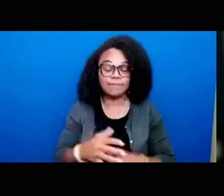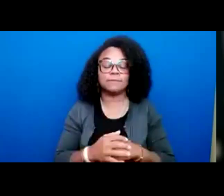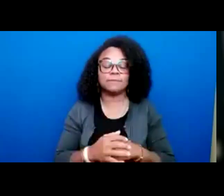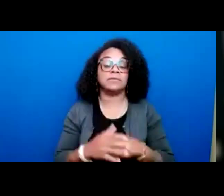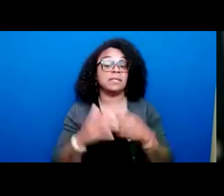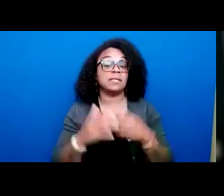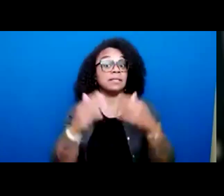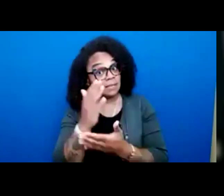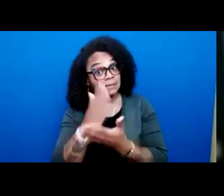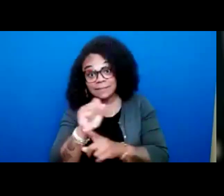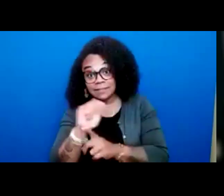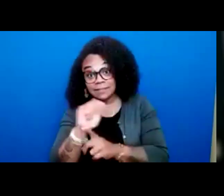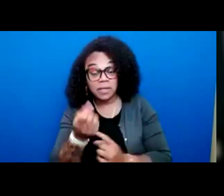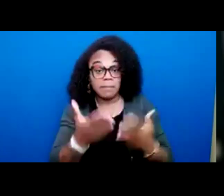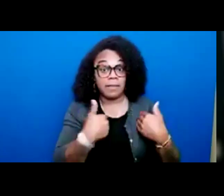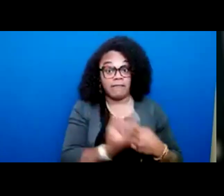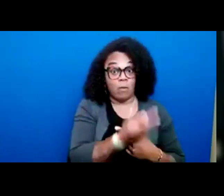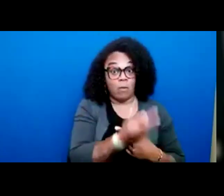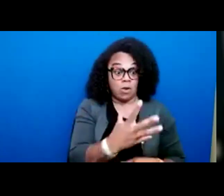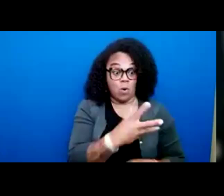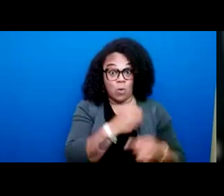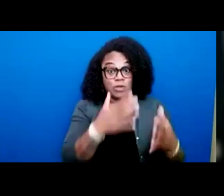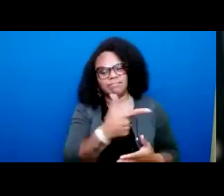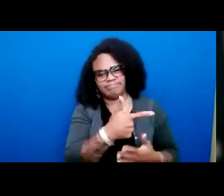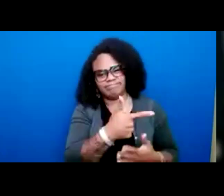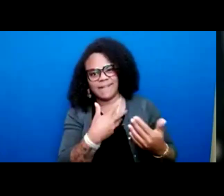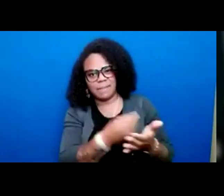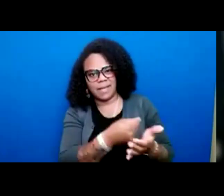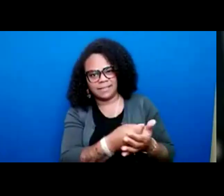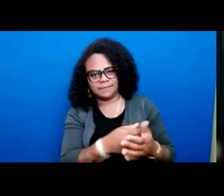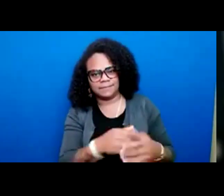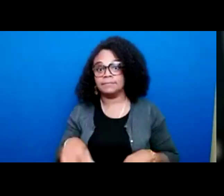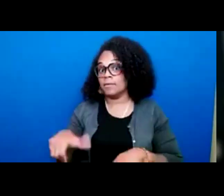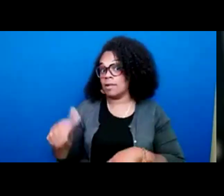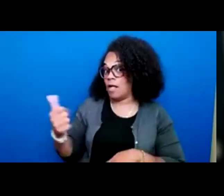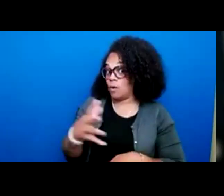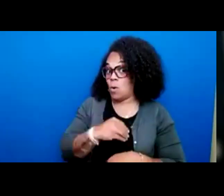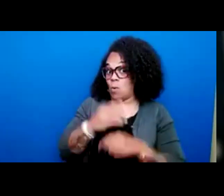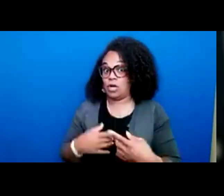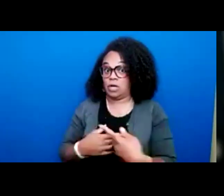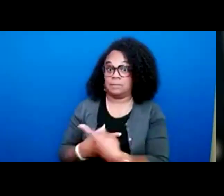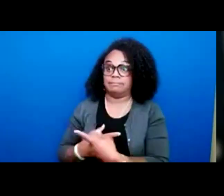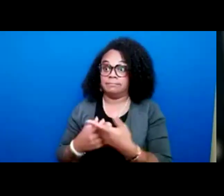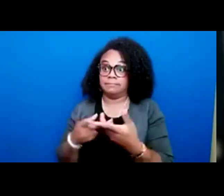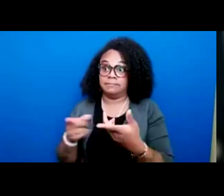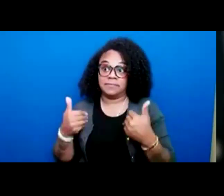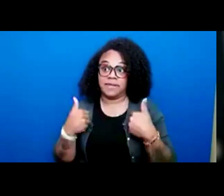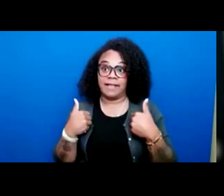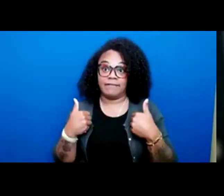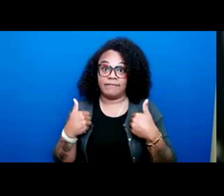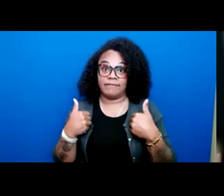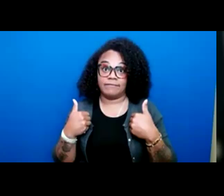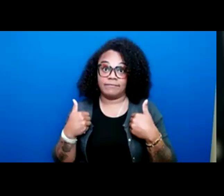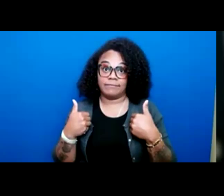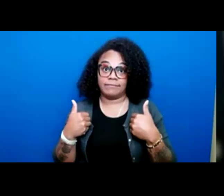owner who has the money, and you have another owner who has what you might call